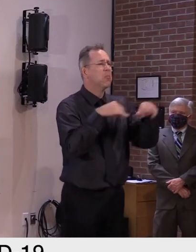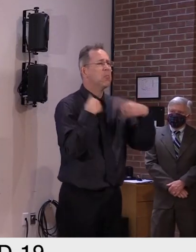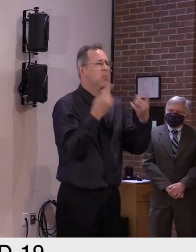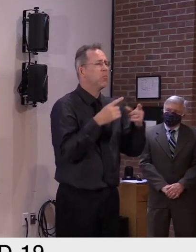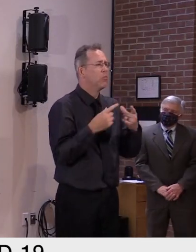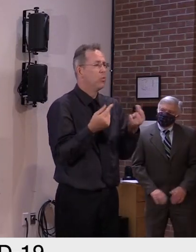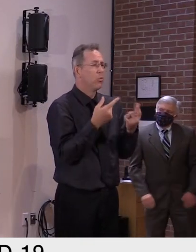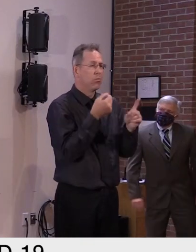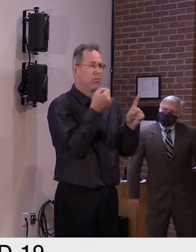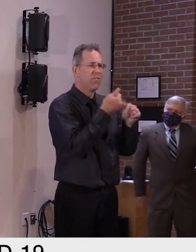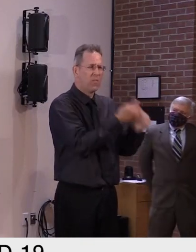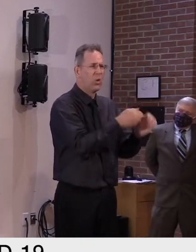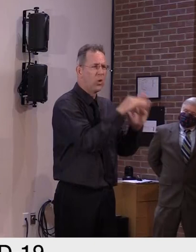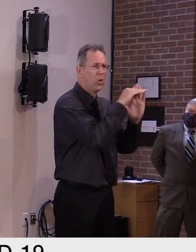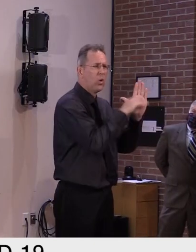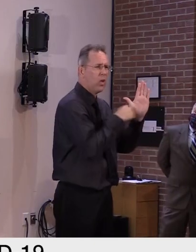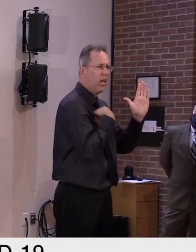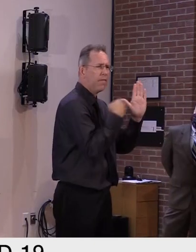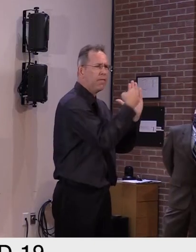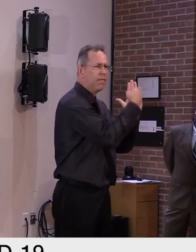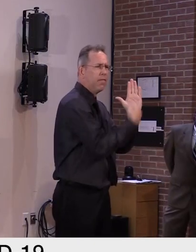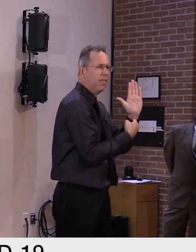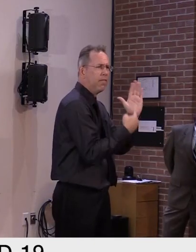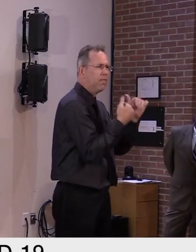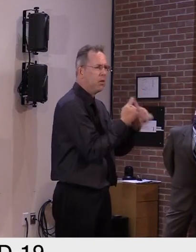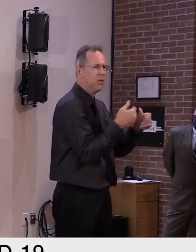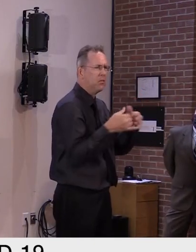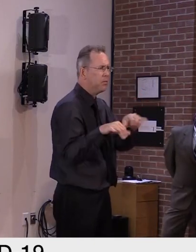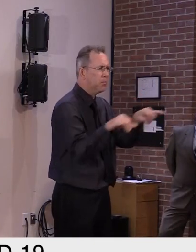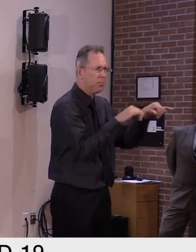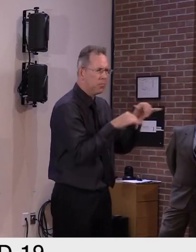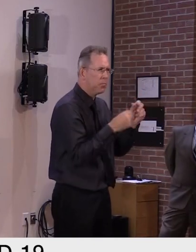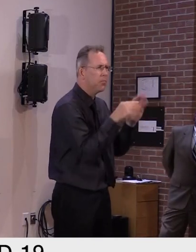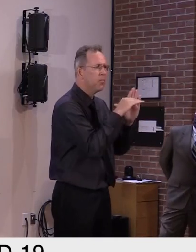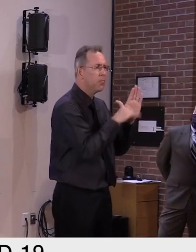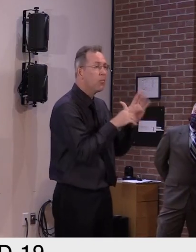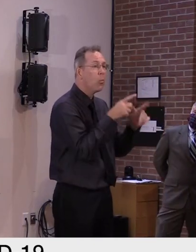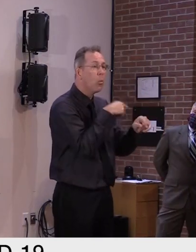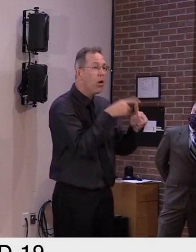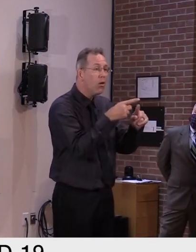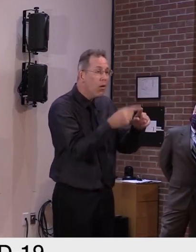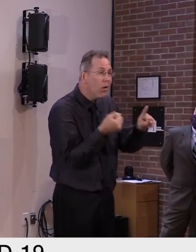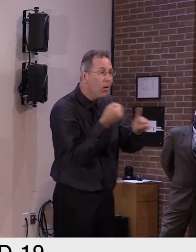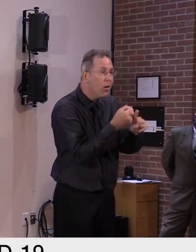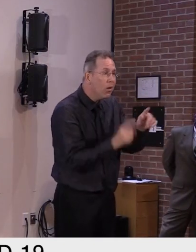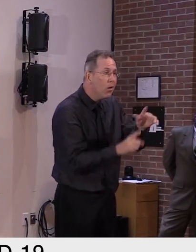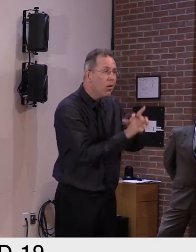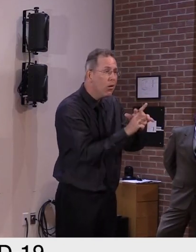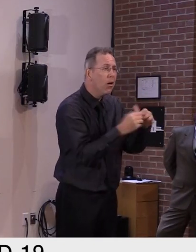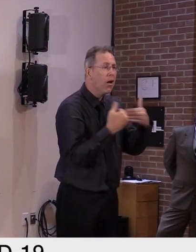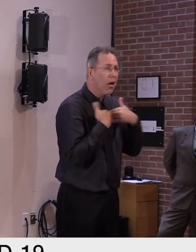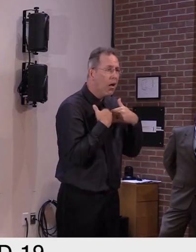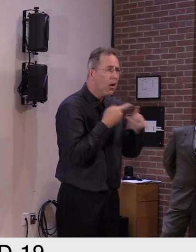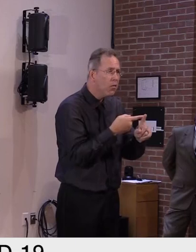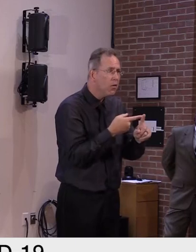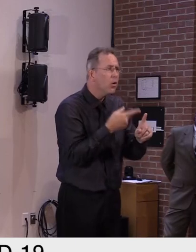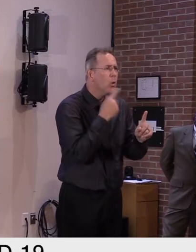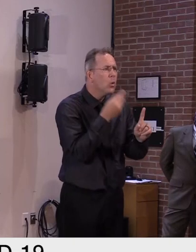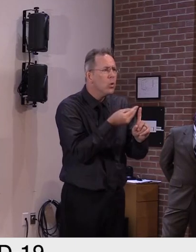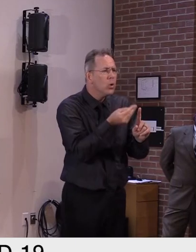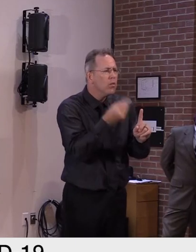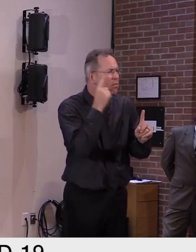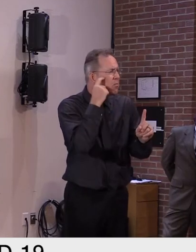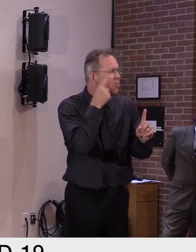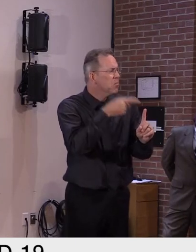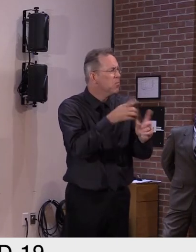works. It was noteworthy that there was transmission within the school. However, because of the way they arranged students